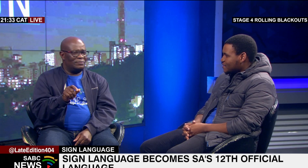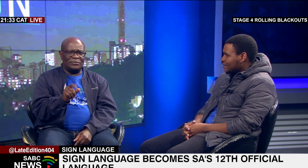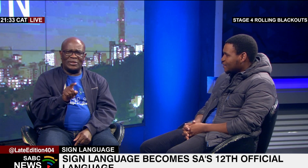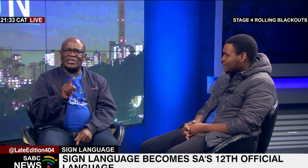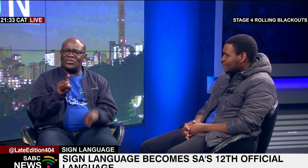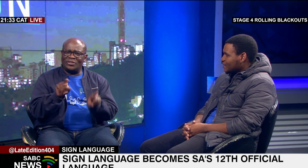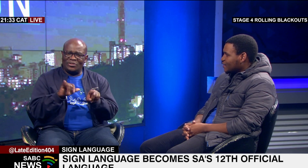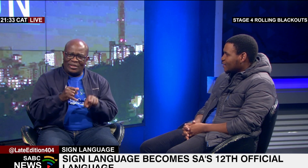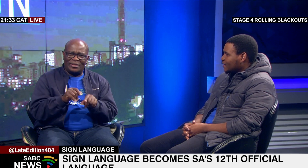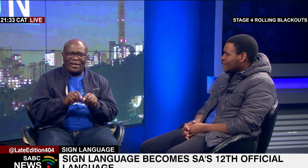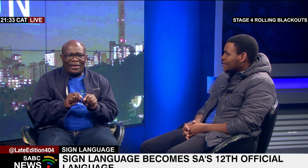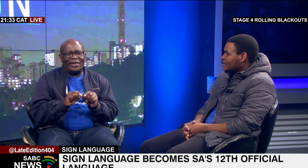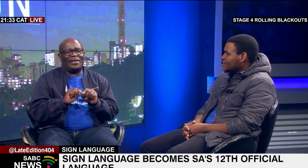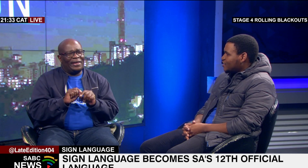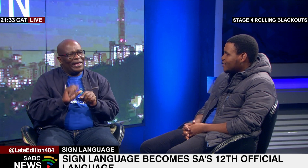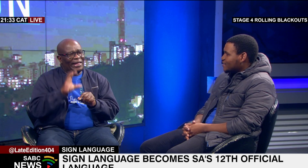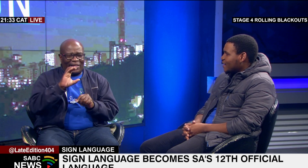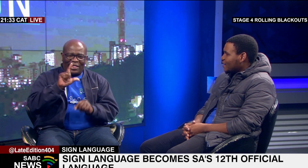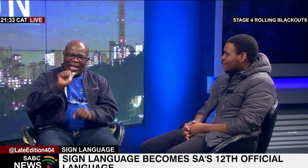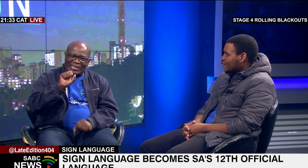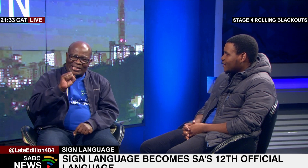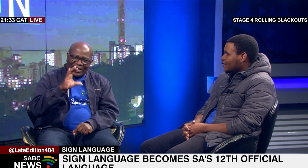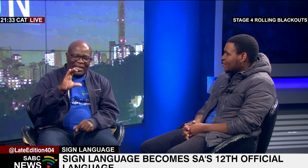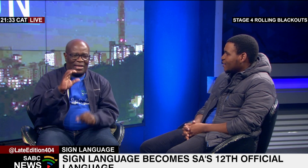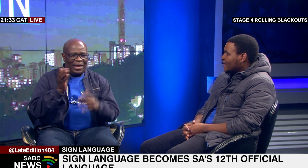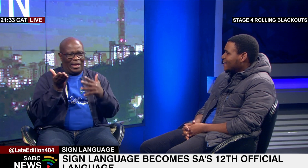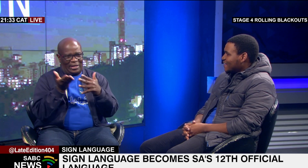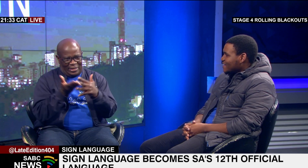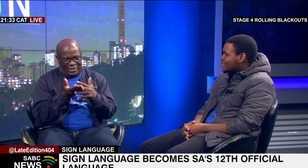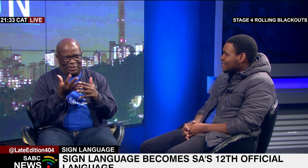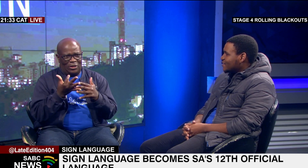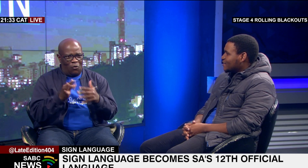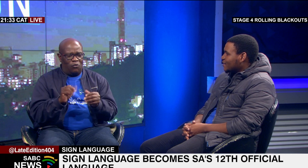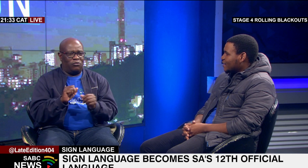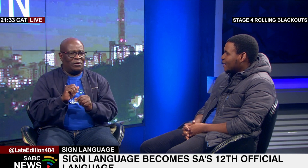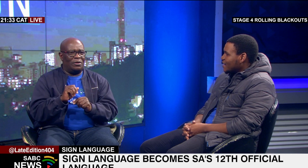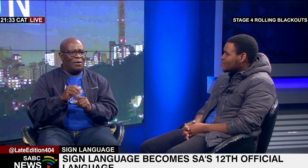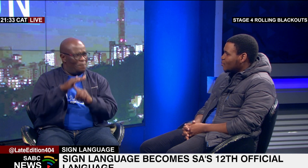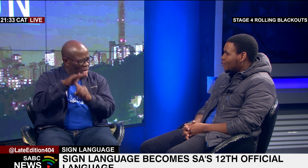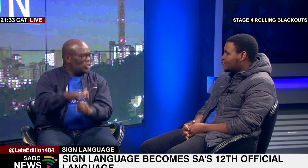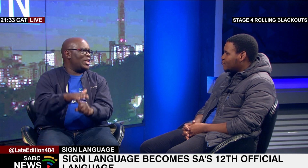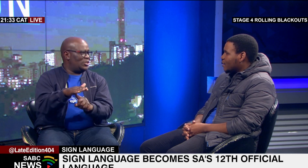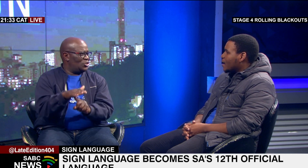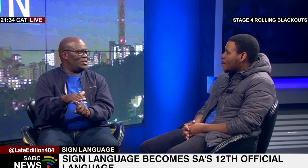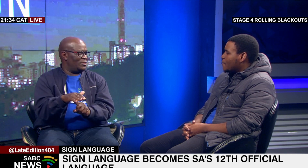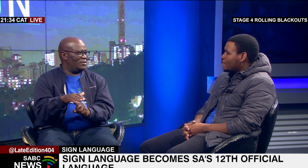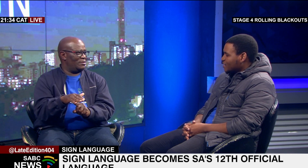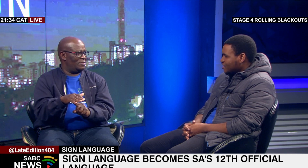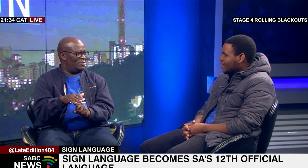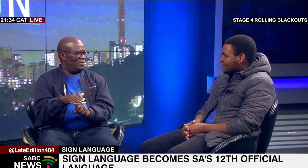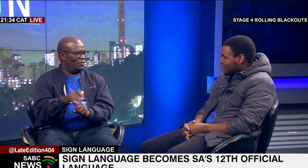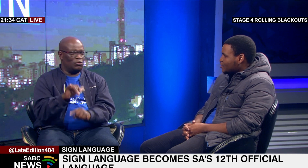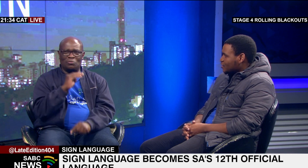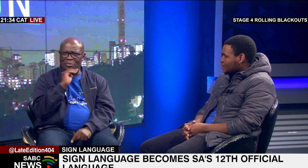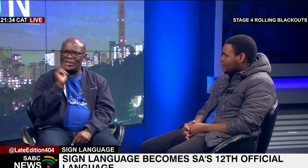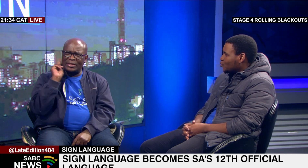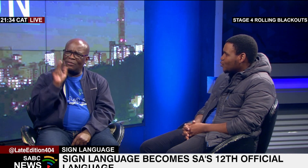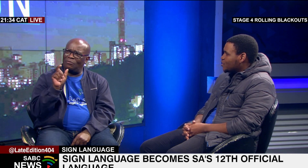person, it's just a classic case of marginalization, which